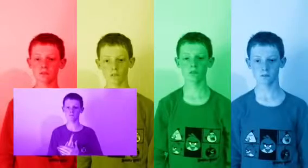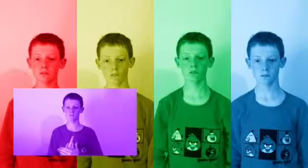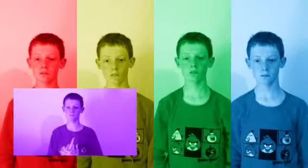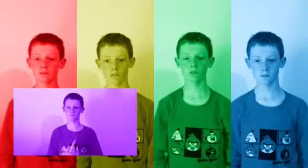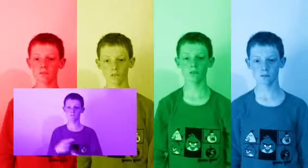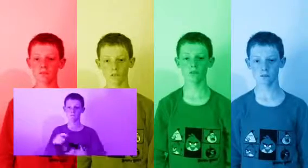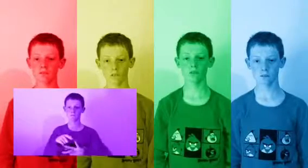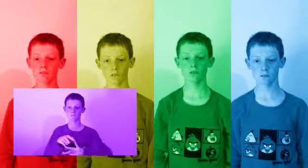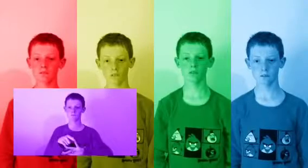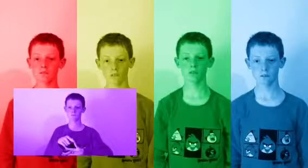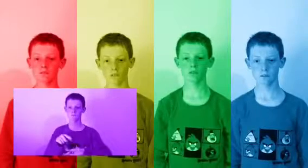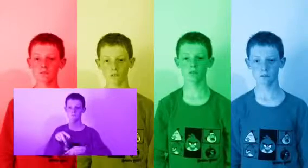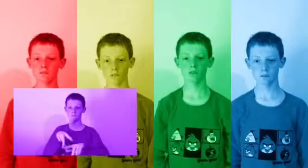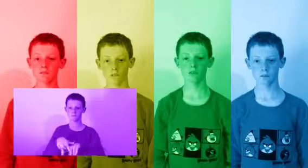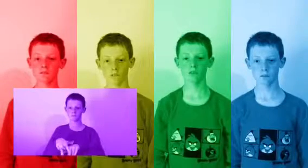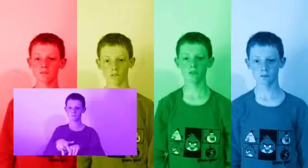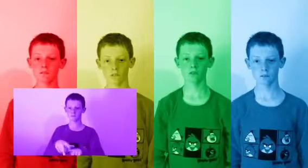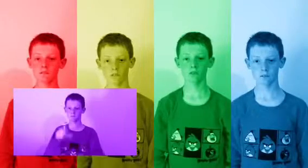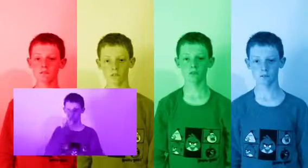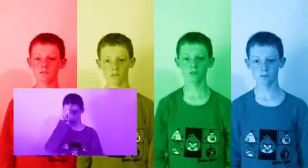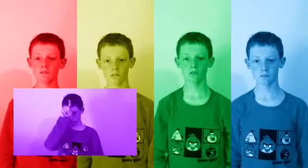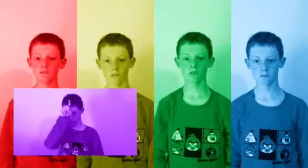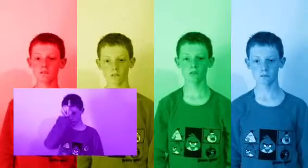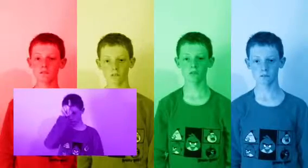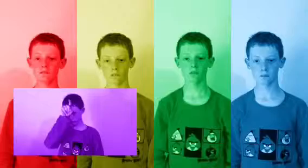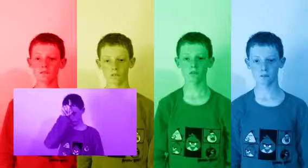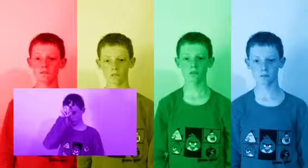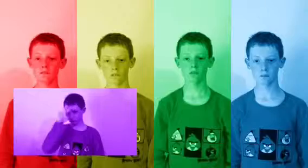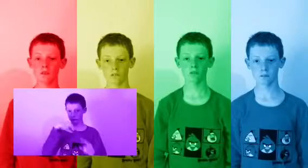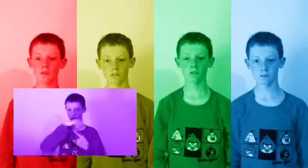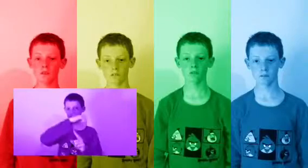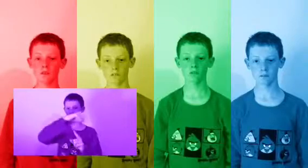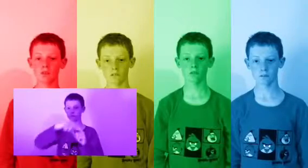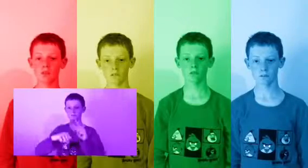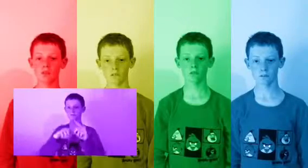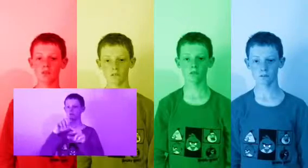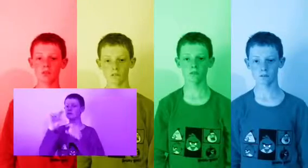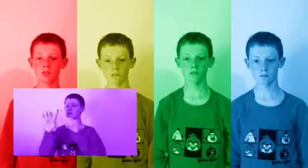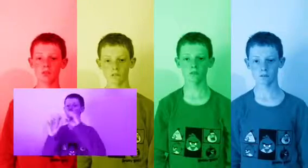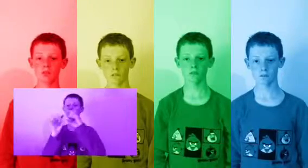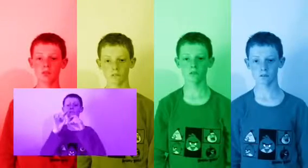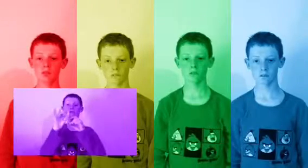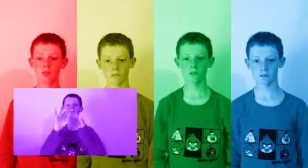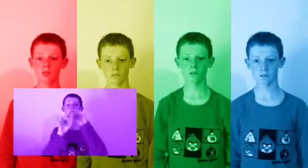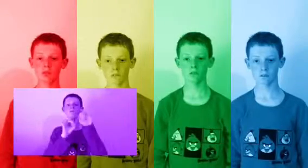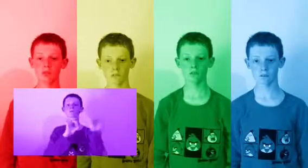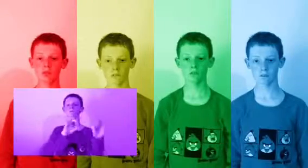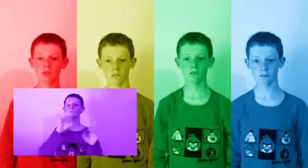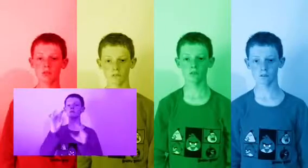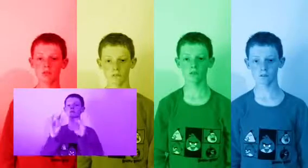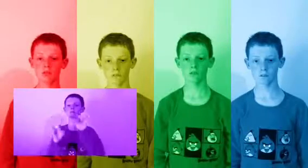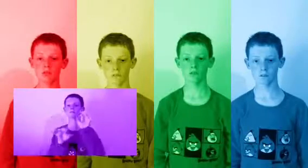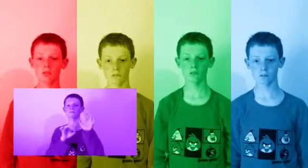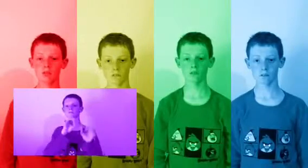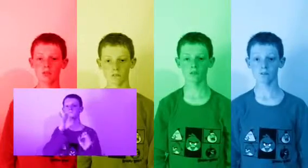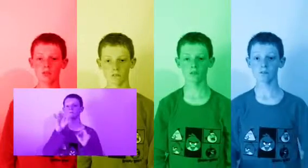O you rode on a unicorn around the universe,